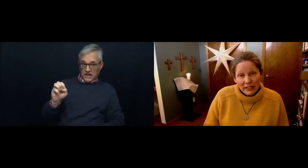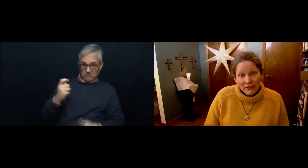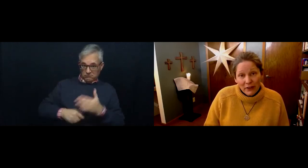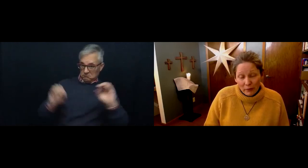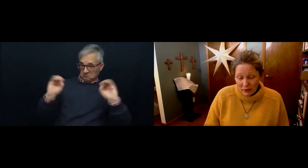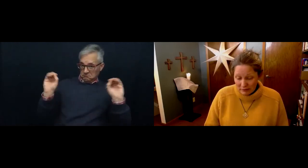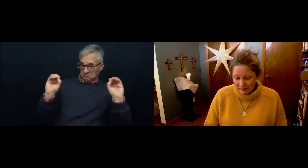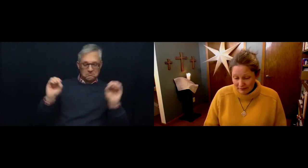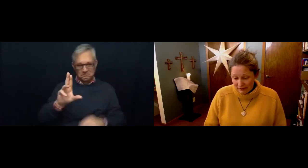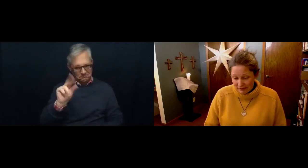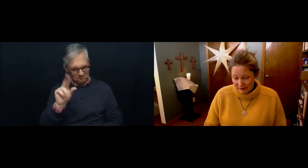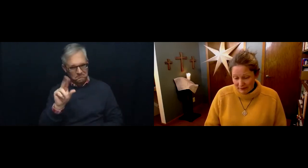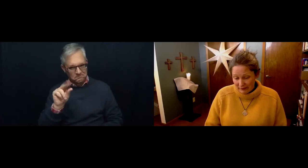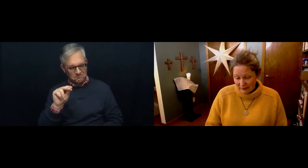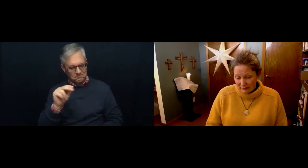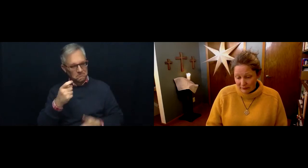And we need your help.